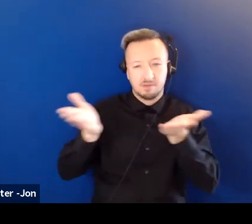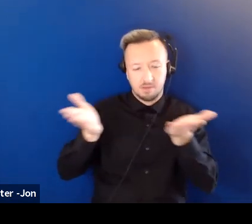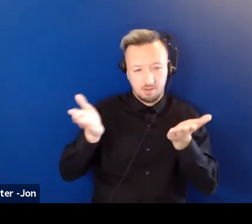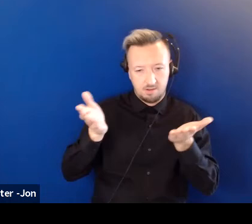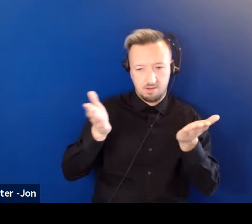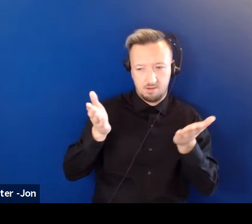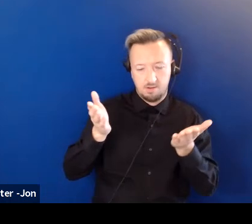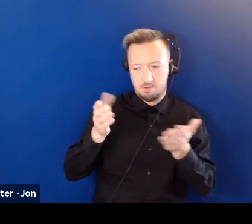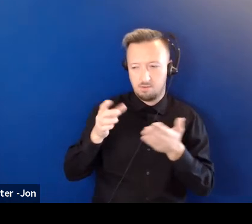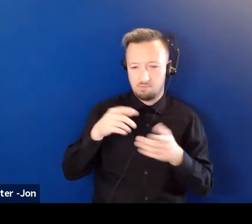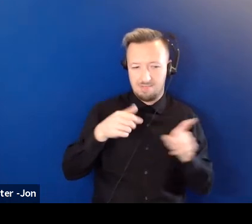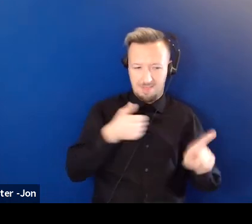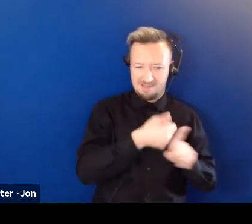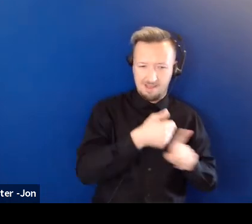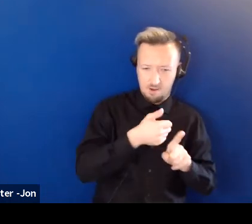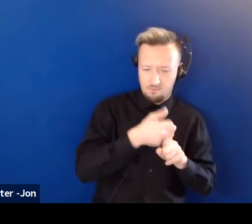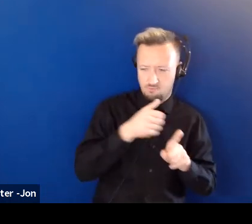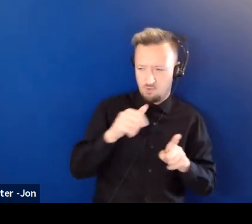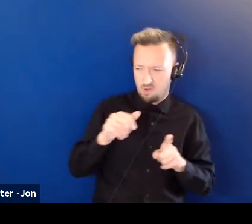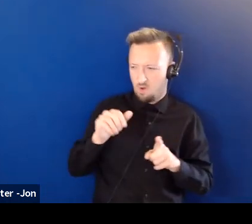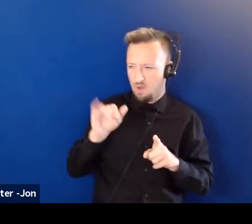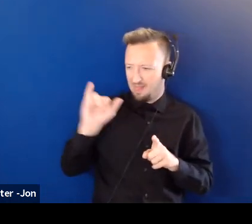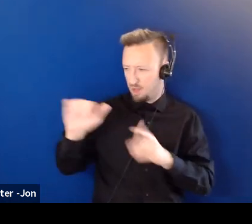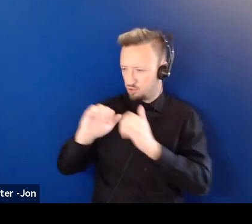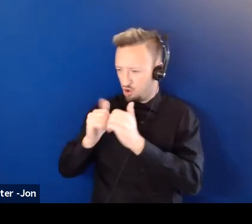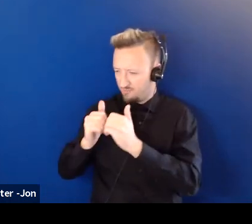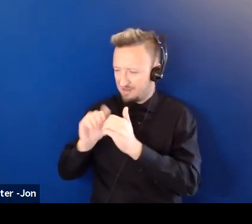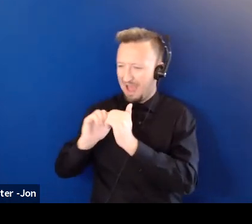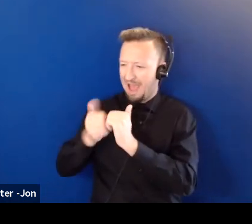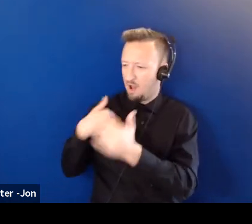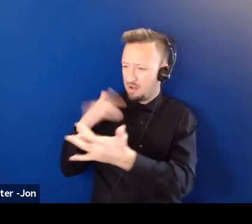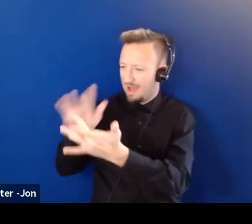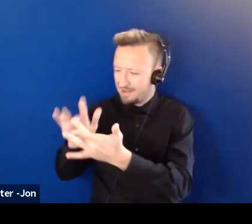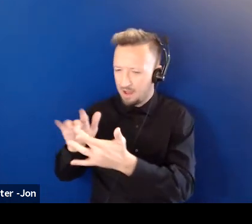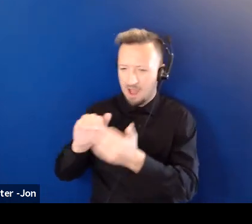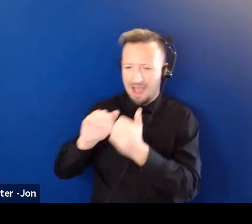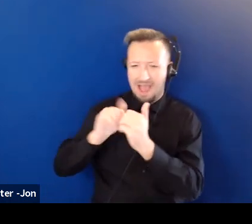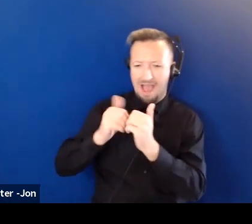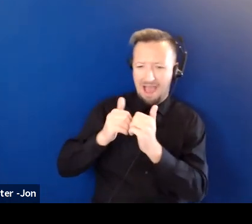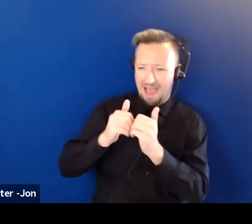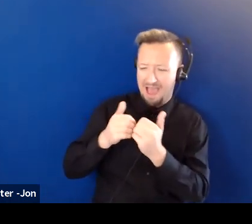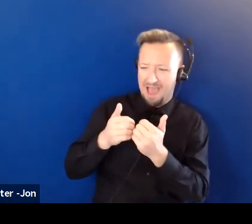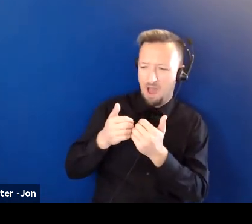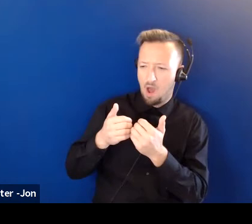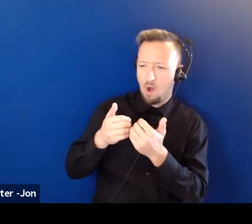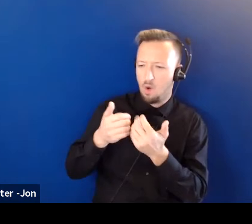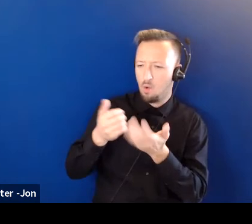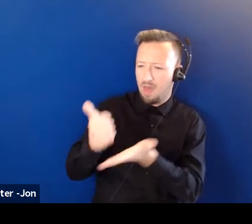other services that people with disabilities may utilize, and they get to also learn what accommodations work for